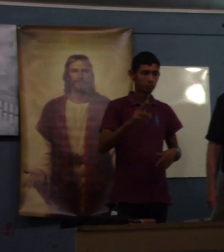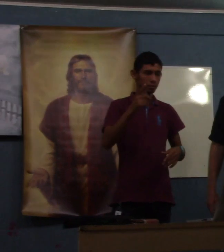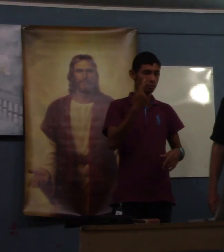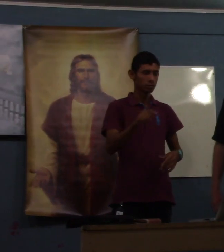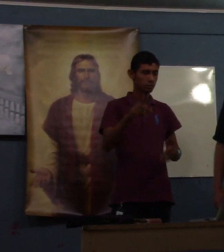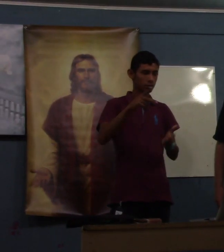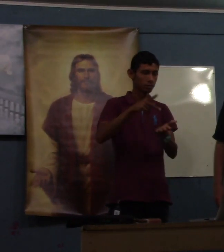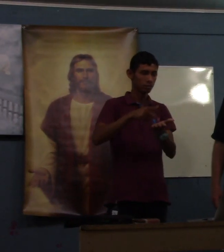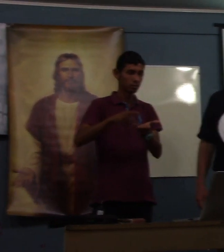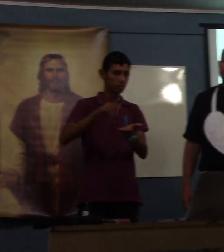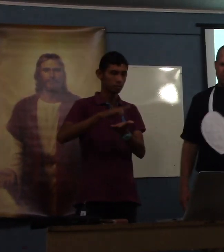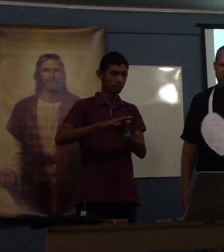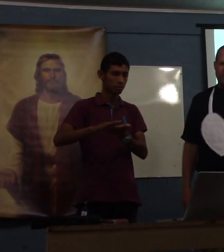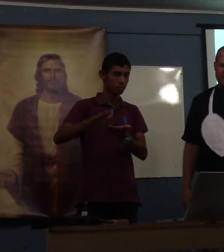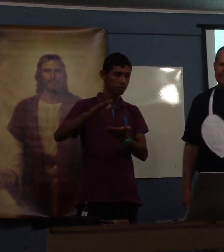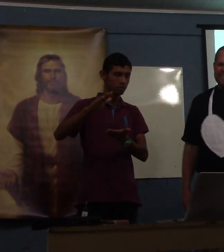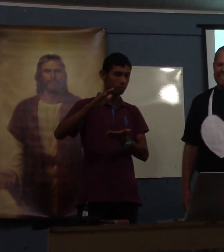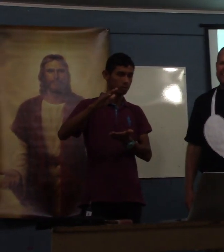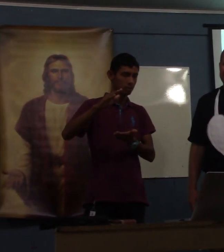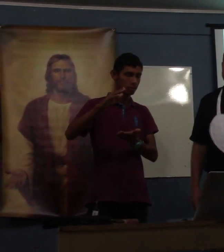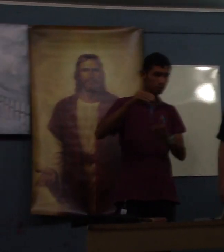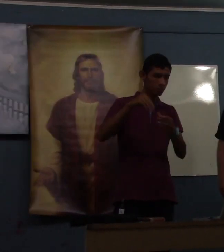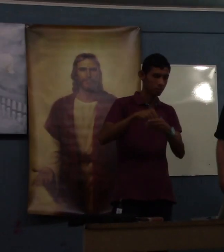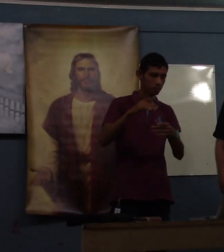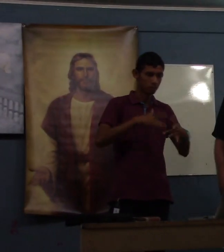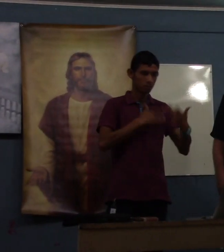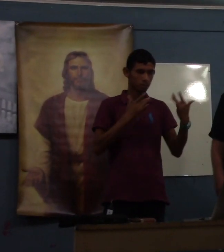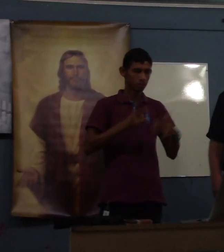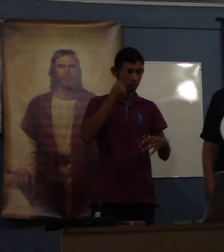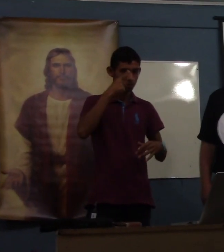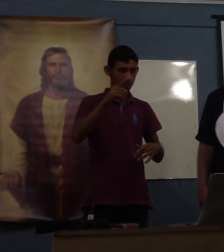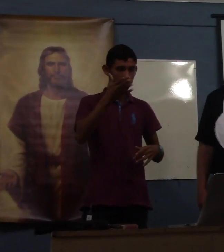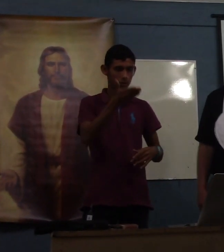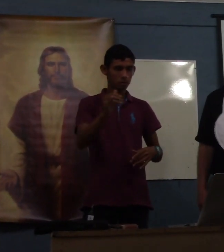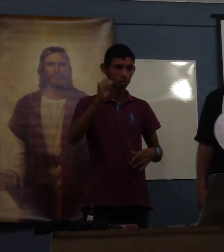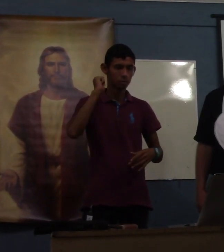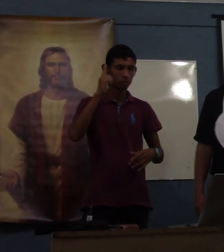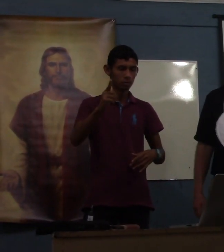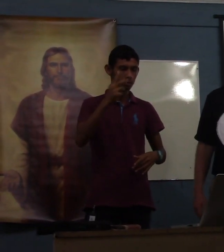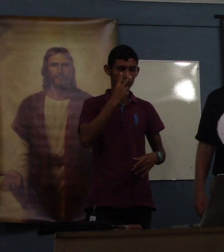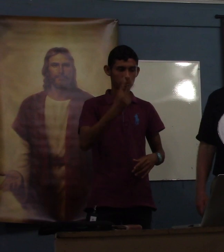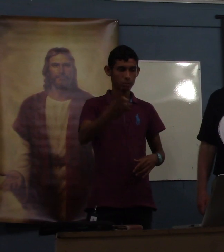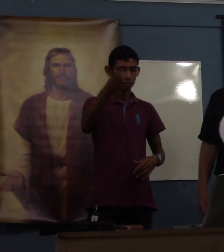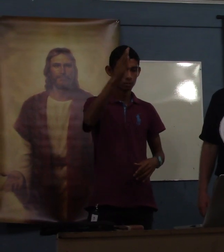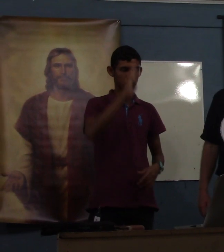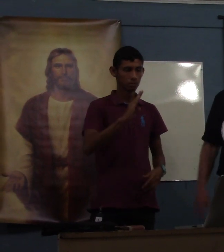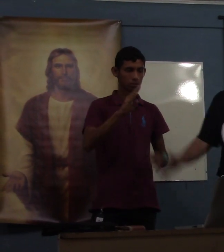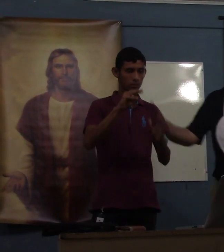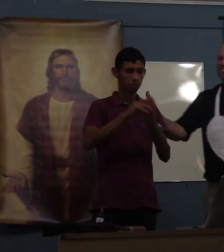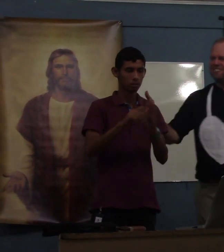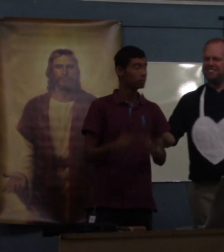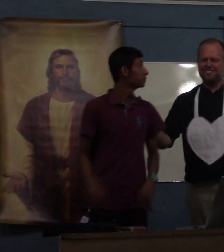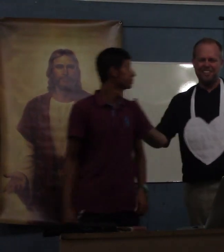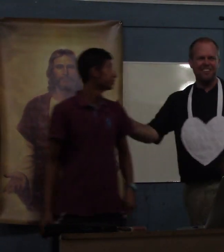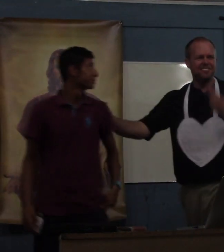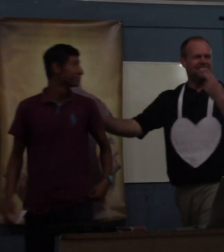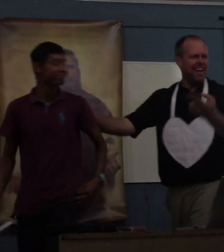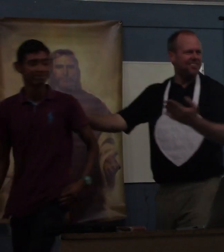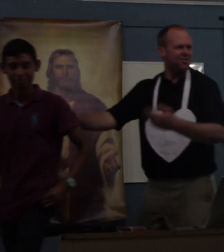Blessed are the pure in heart, for they shall see God. Thank